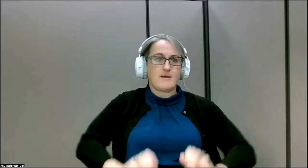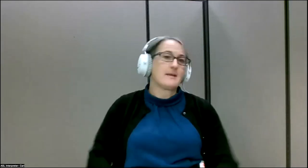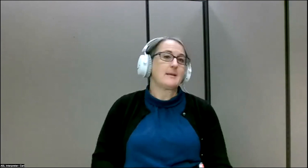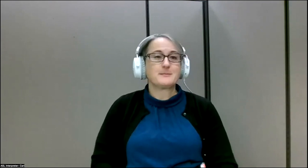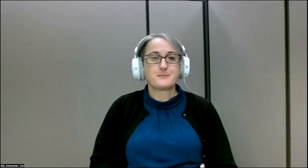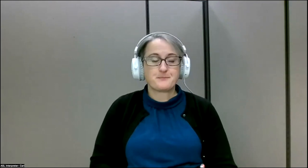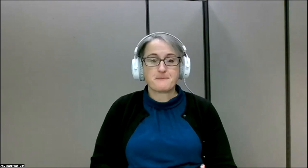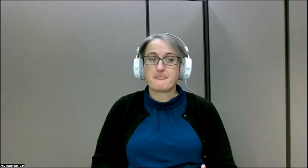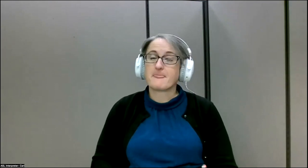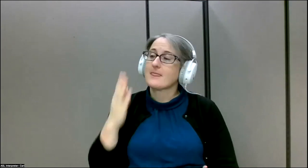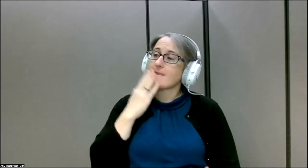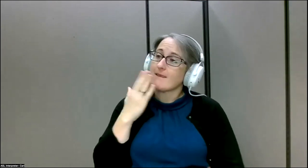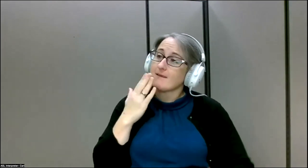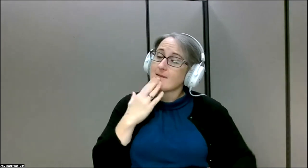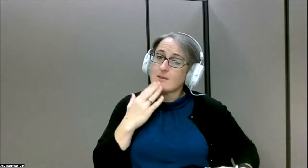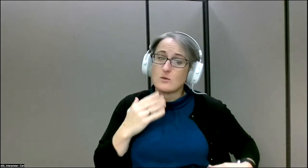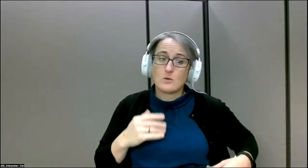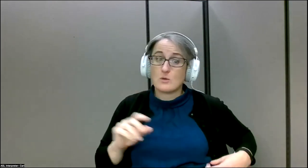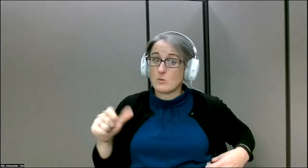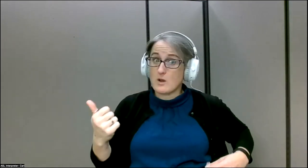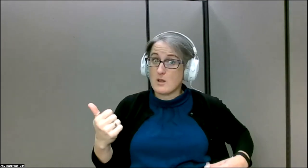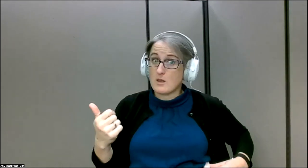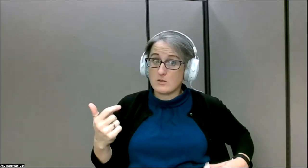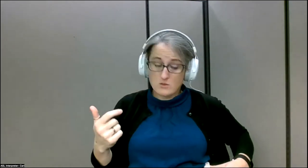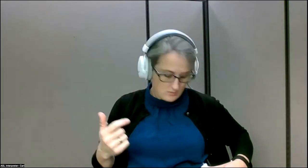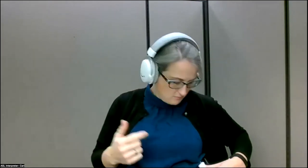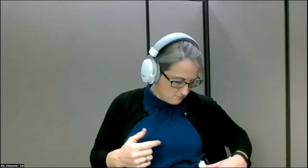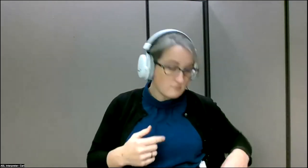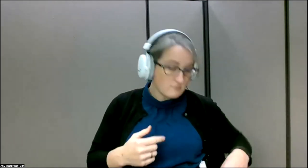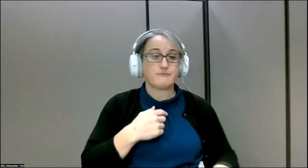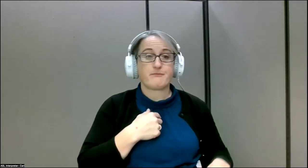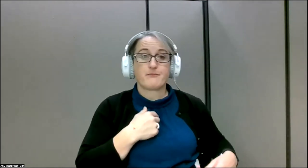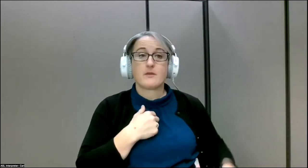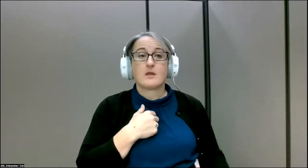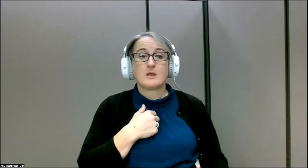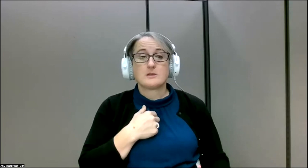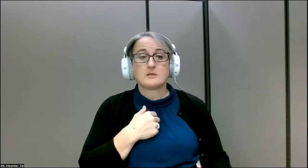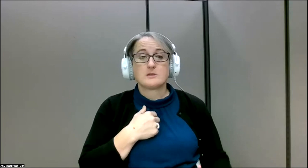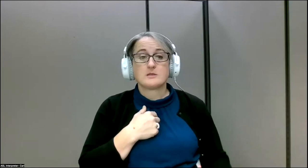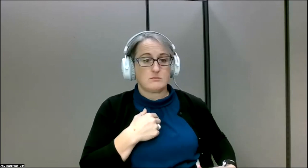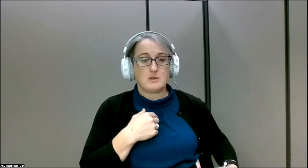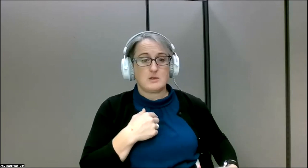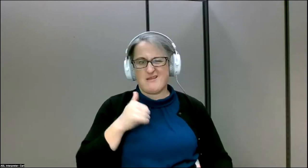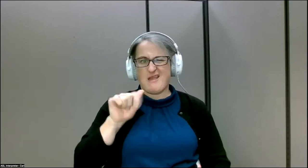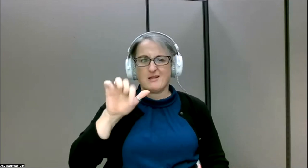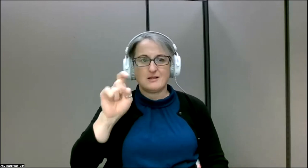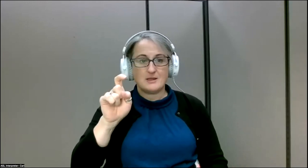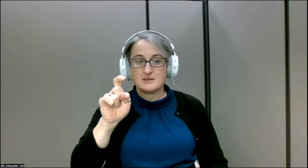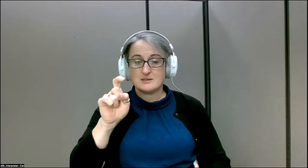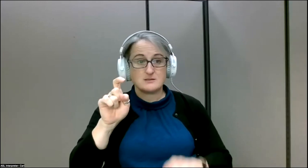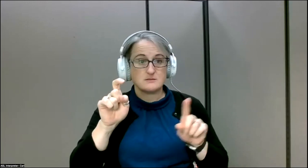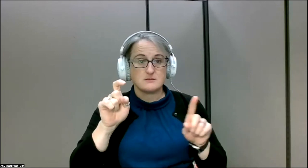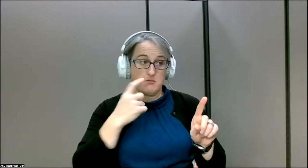Thank you, Joseph. Anyone else? I think, sure, I'll give one example from just about an hour ago, is just having this event